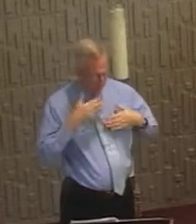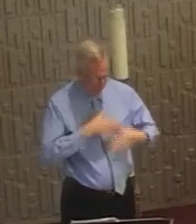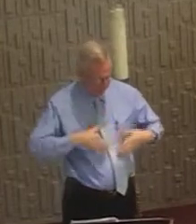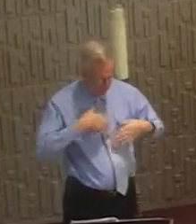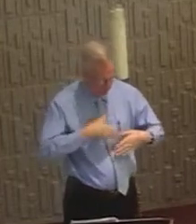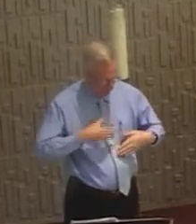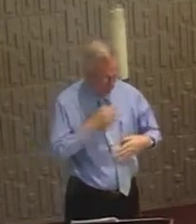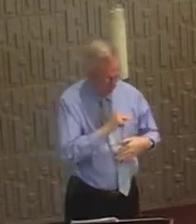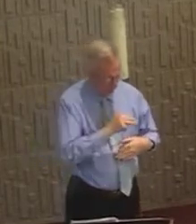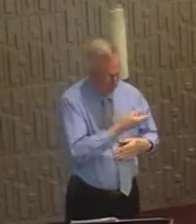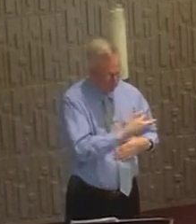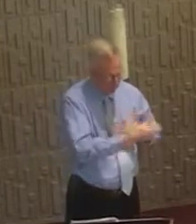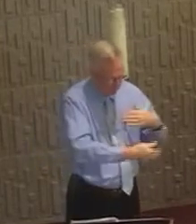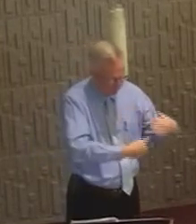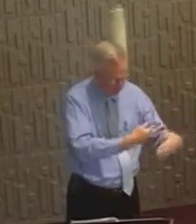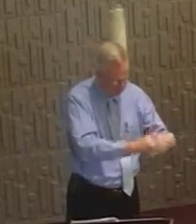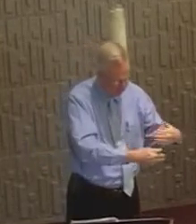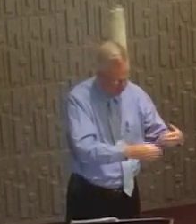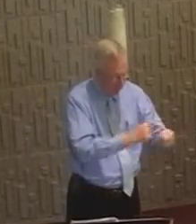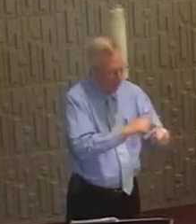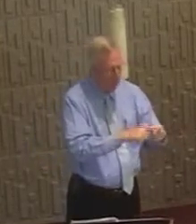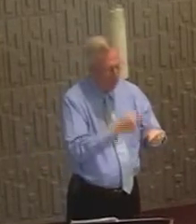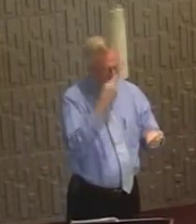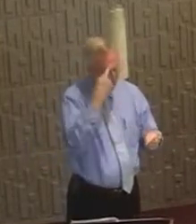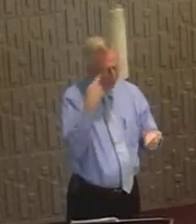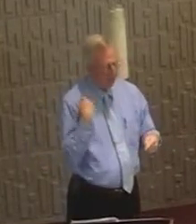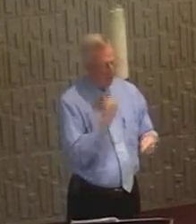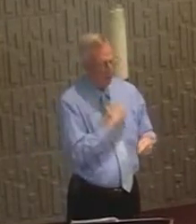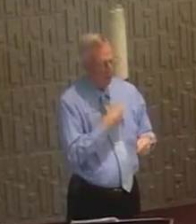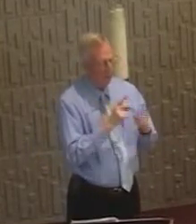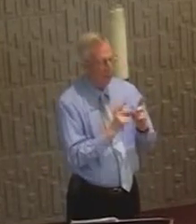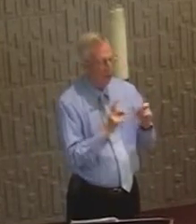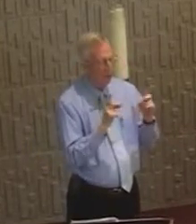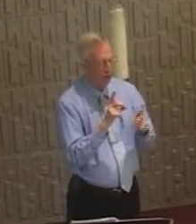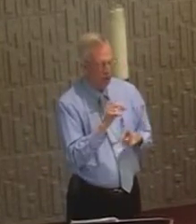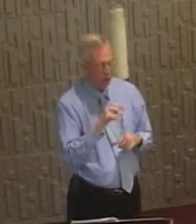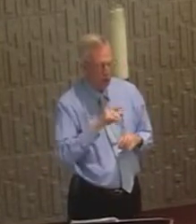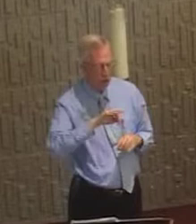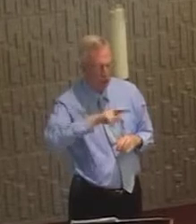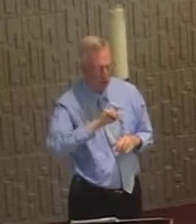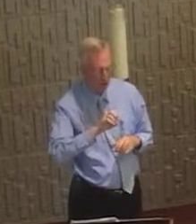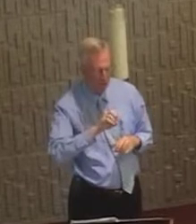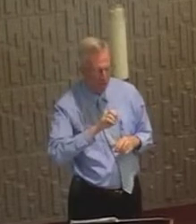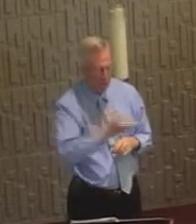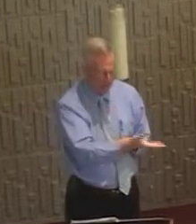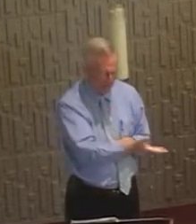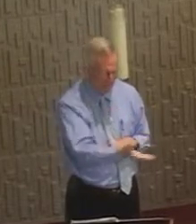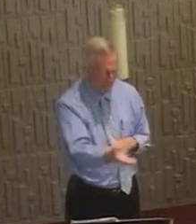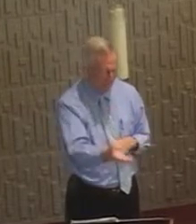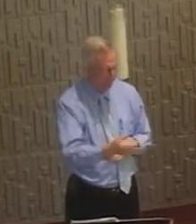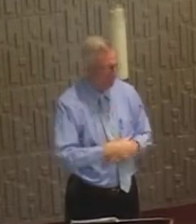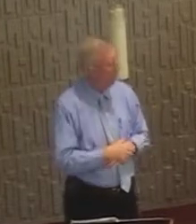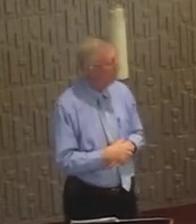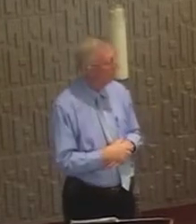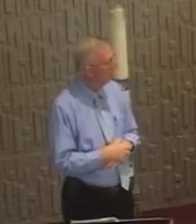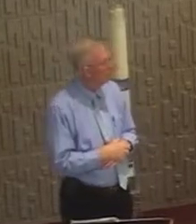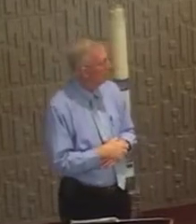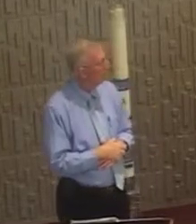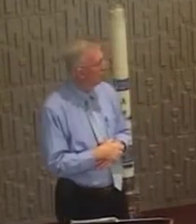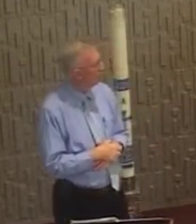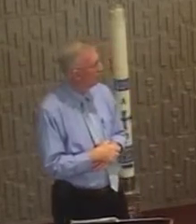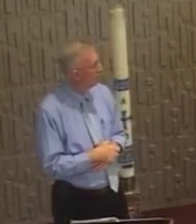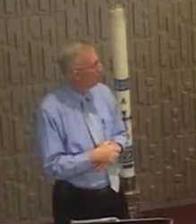deserve these things. And this process occurs slowly over time, and many times we don't even realize it's